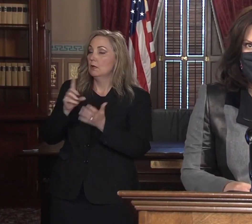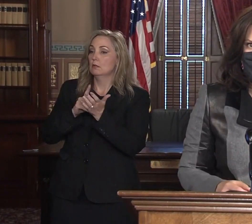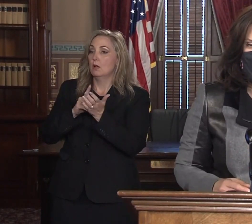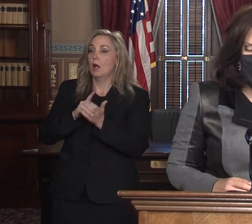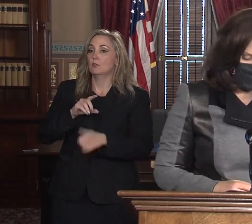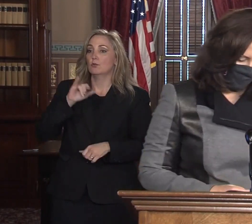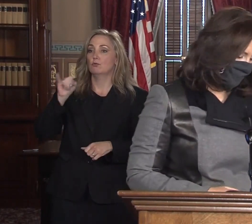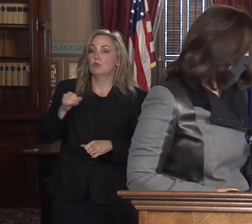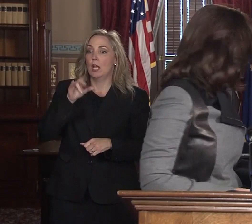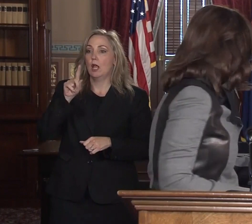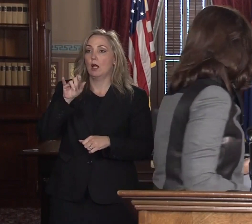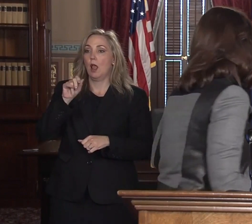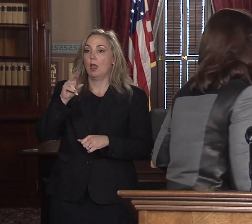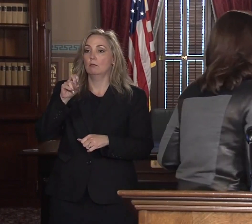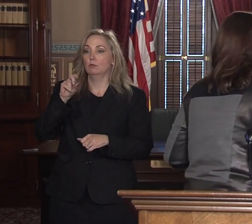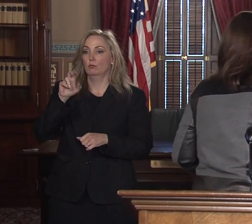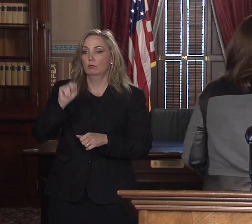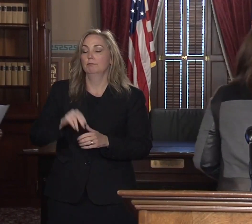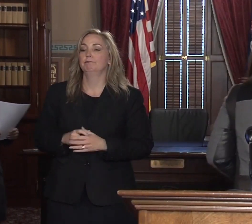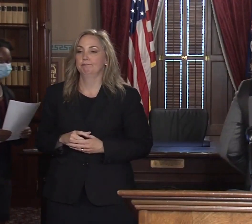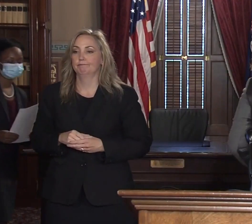Khaldun. Thank you.